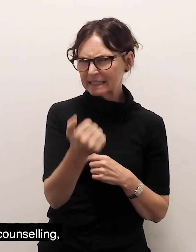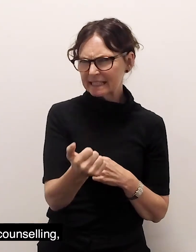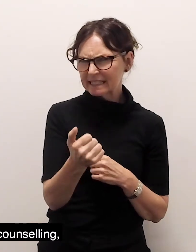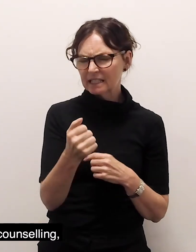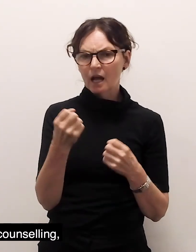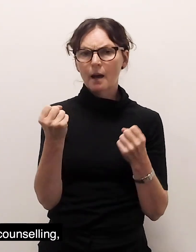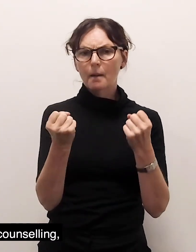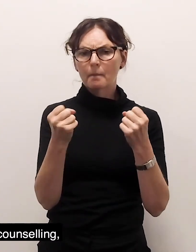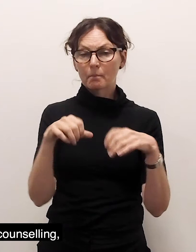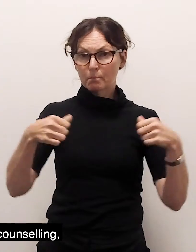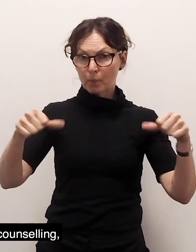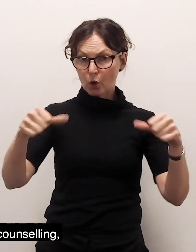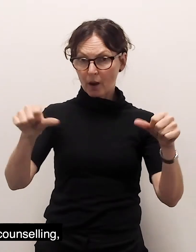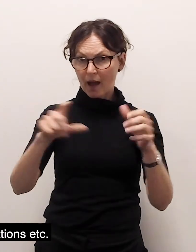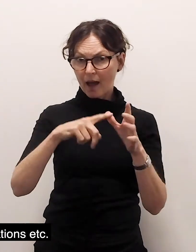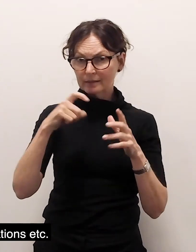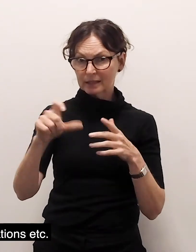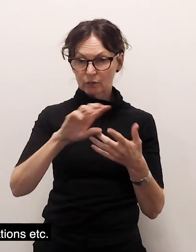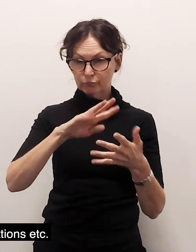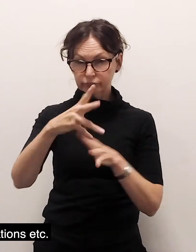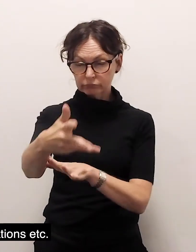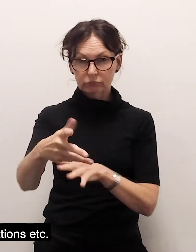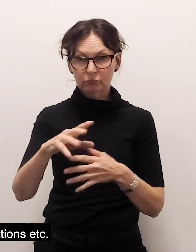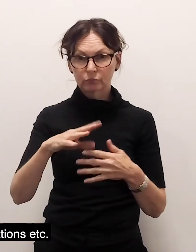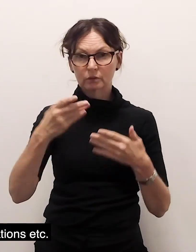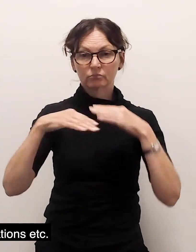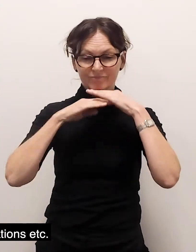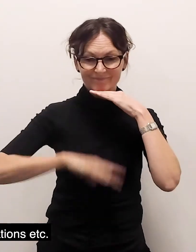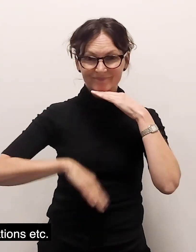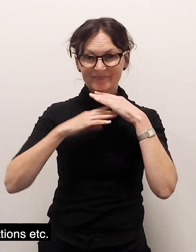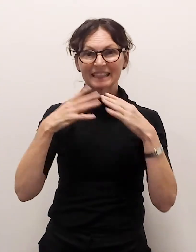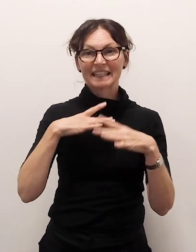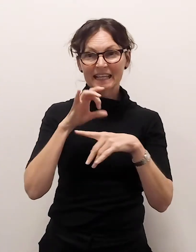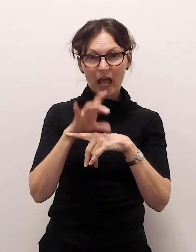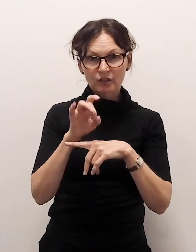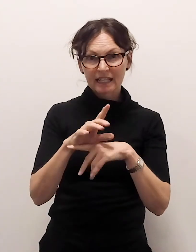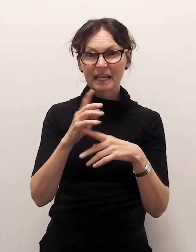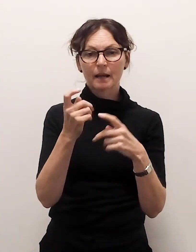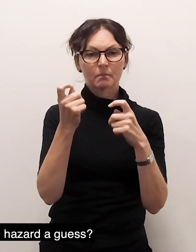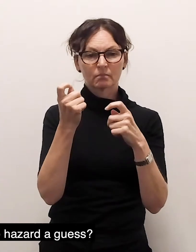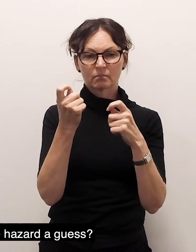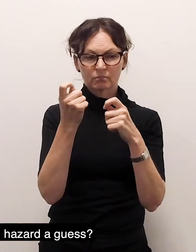from counselling, therapies and modifications, etc.